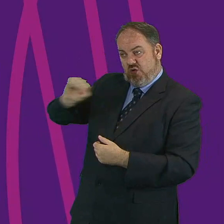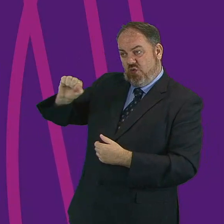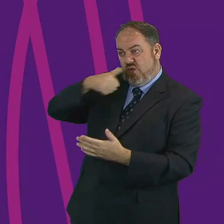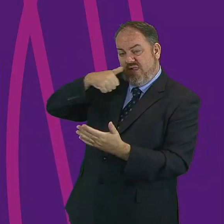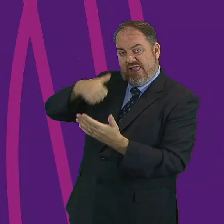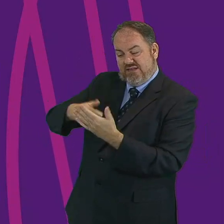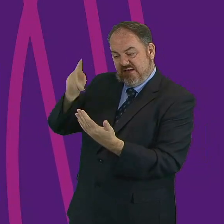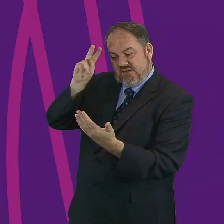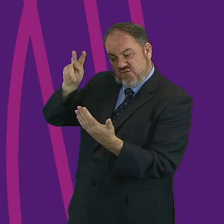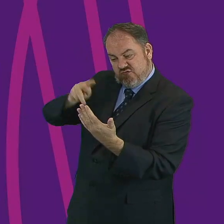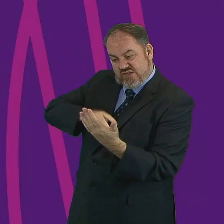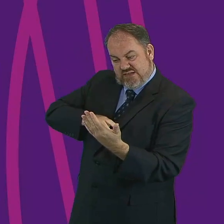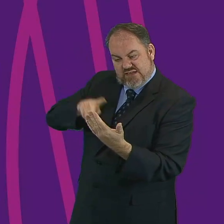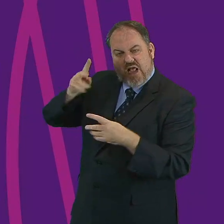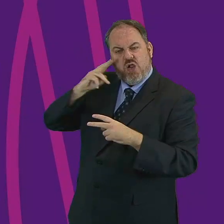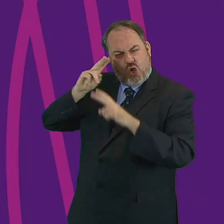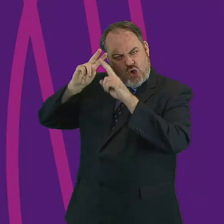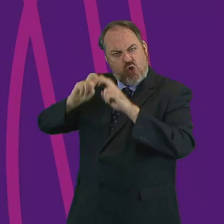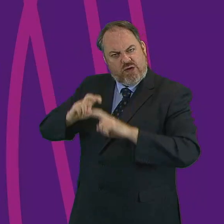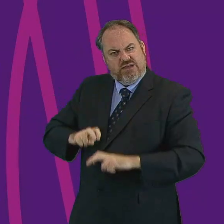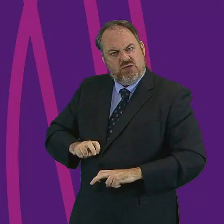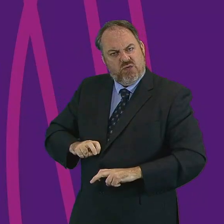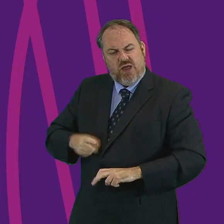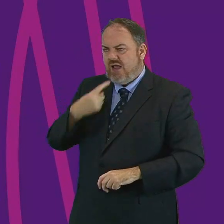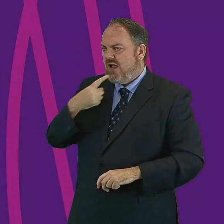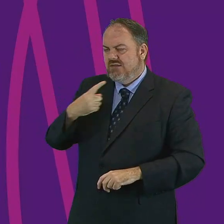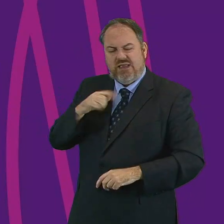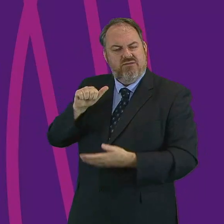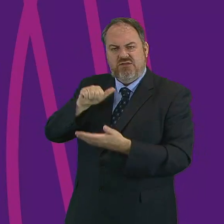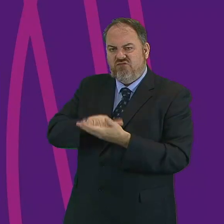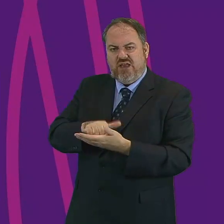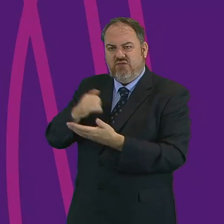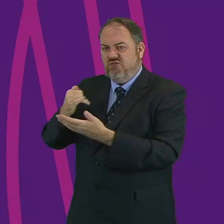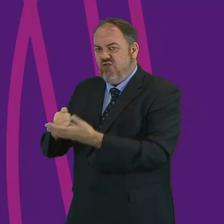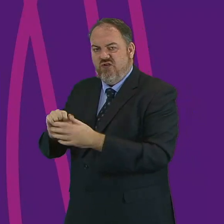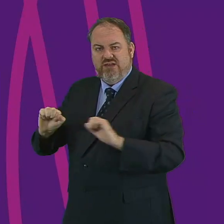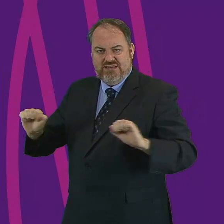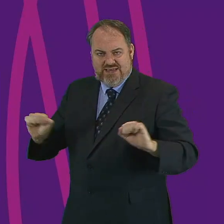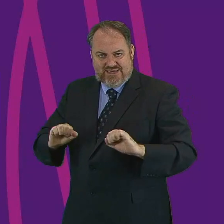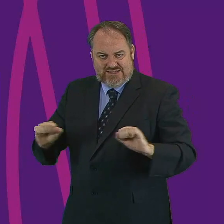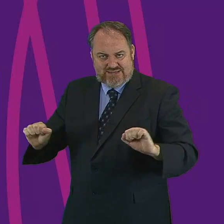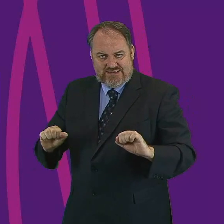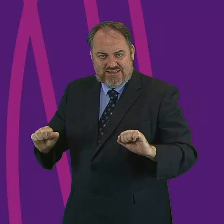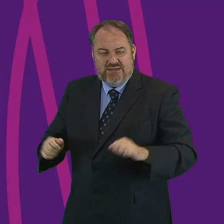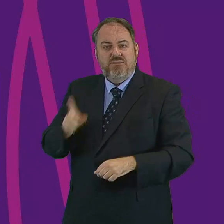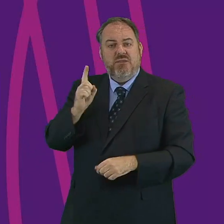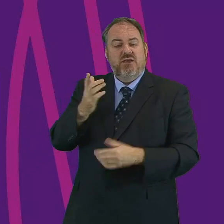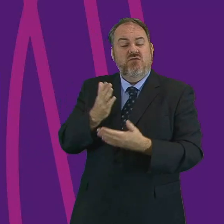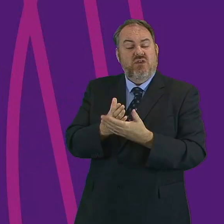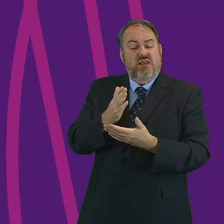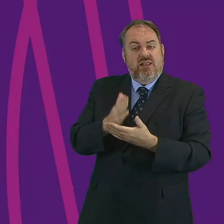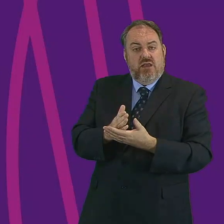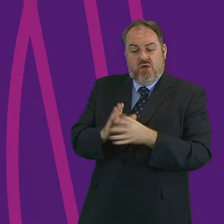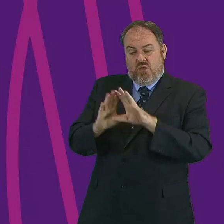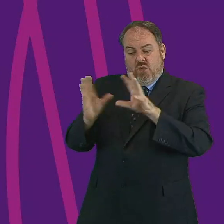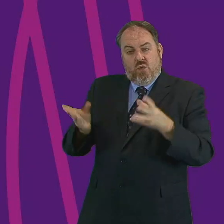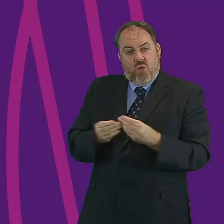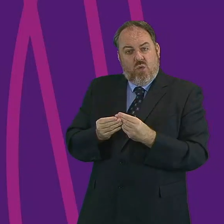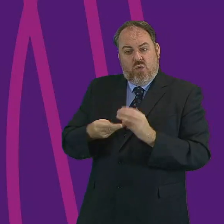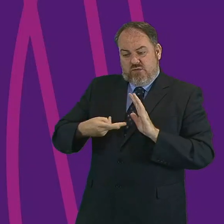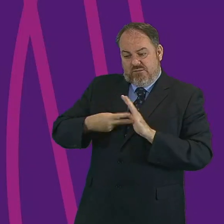to say now whether I think that is appropriate or not appropriate. What is absolutely clear to me is that all necessary precautions